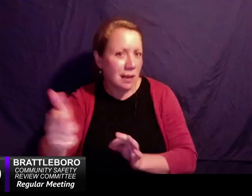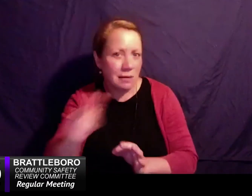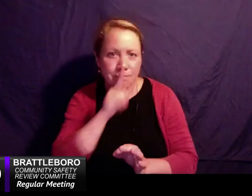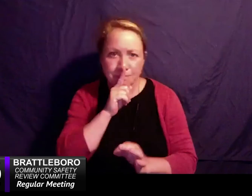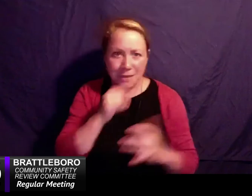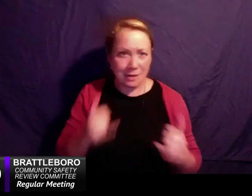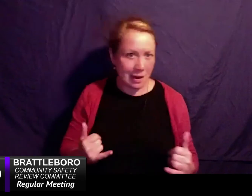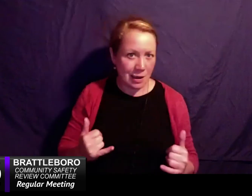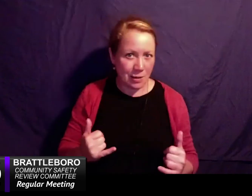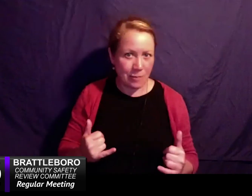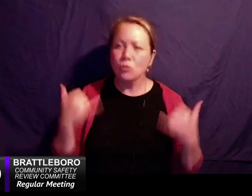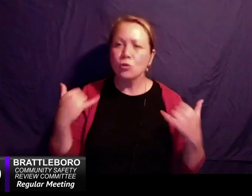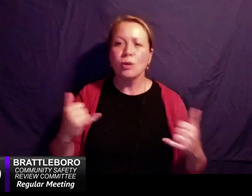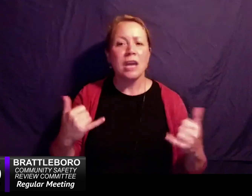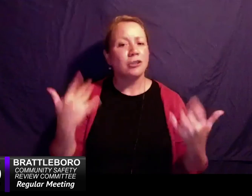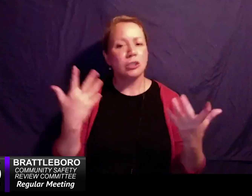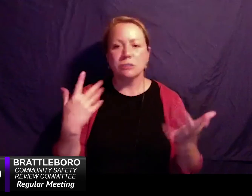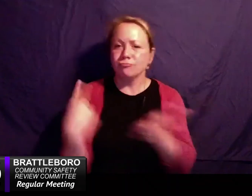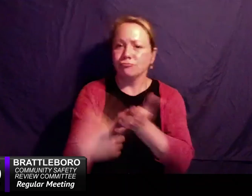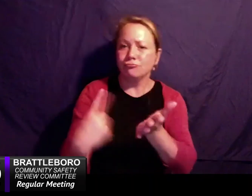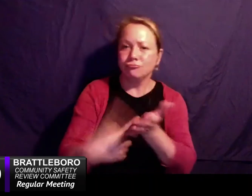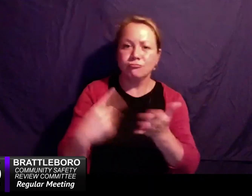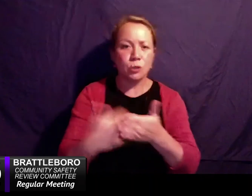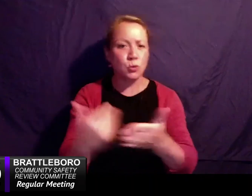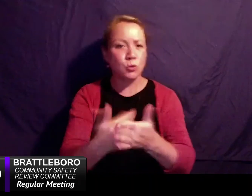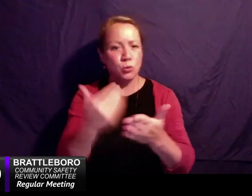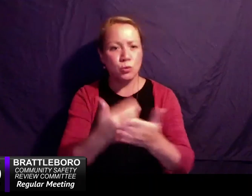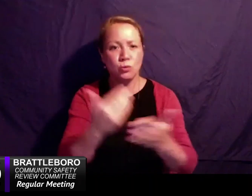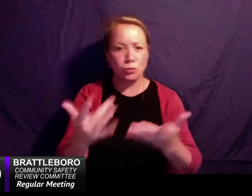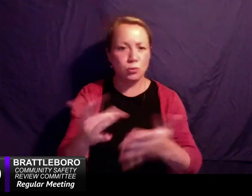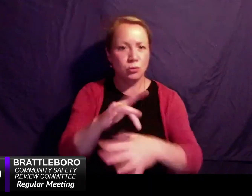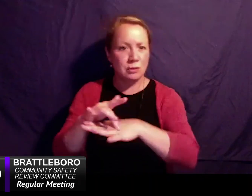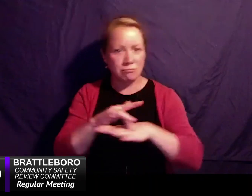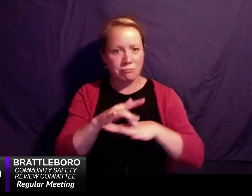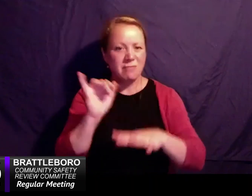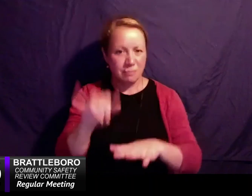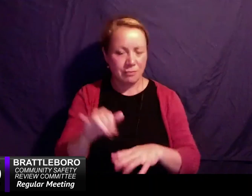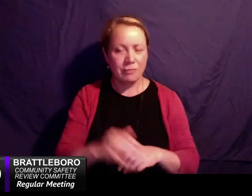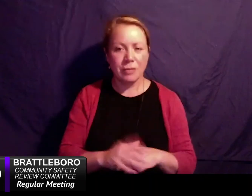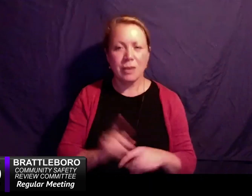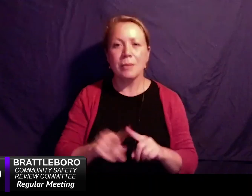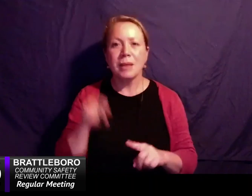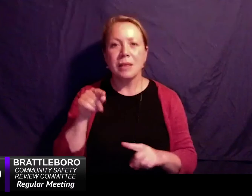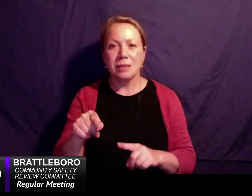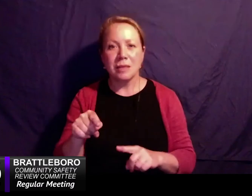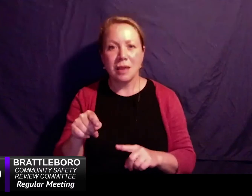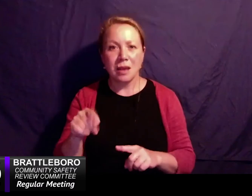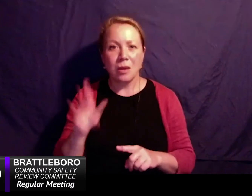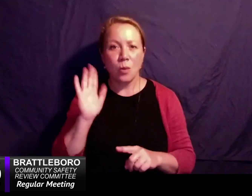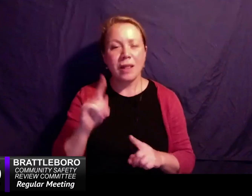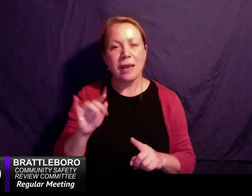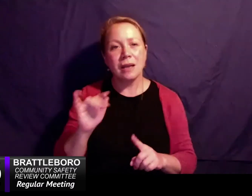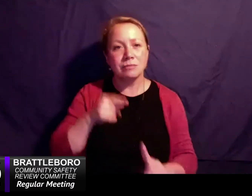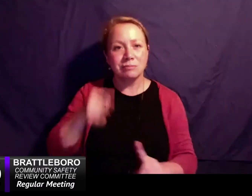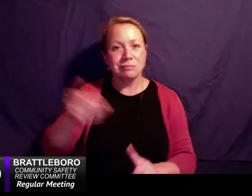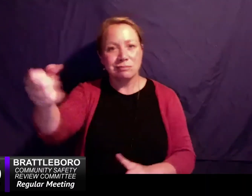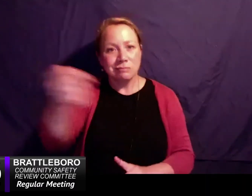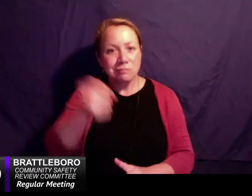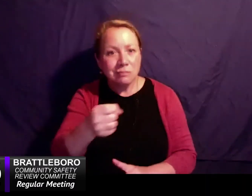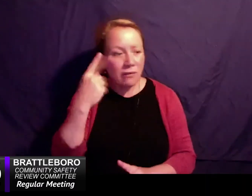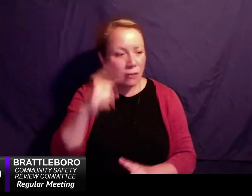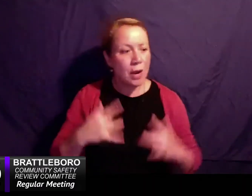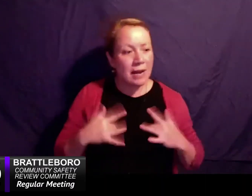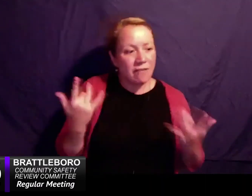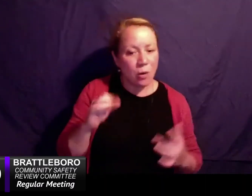now. Today is just orienting to this process. But that's going to be in a really limited capacity, like for an event or like a very small part of the